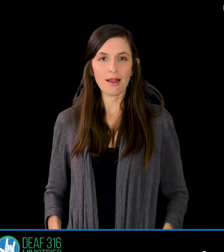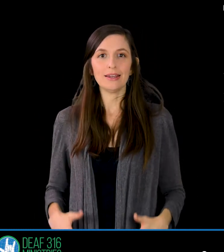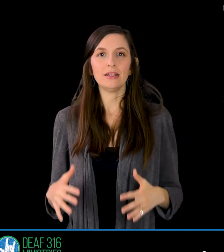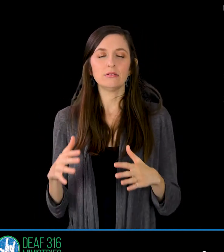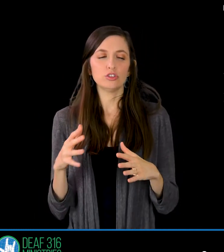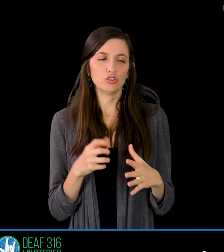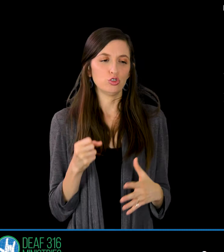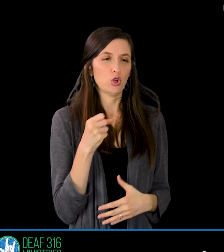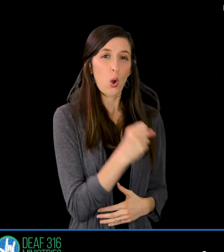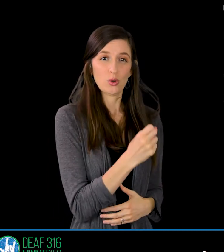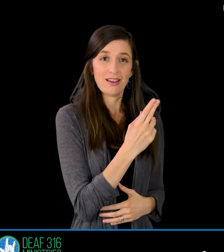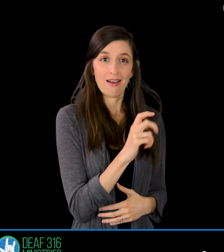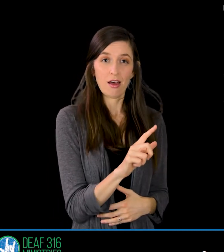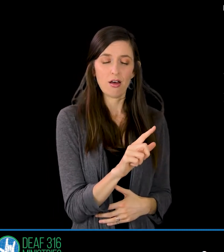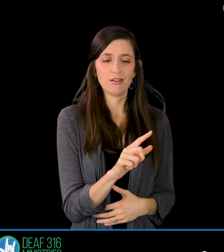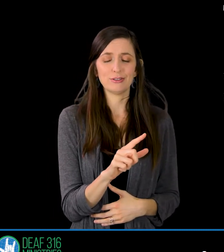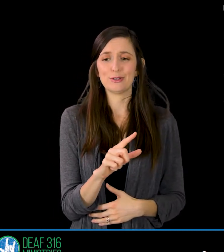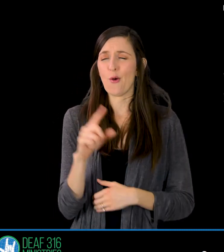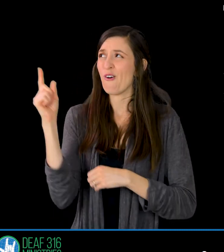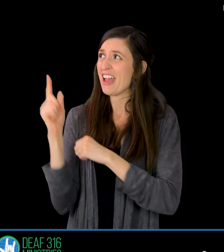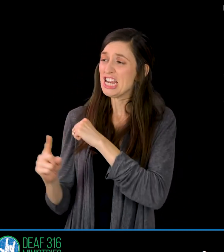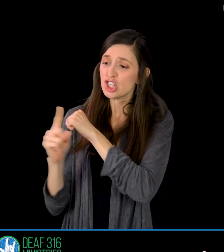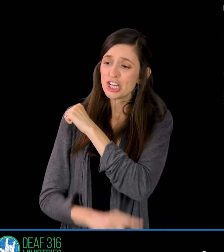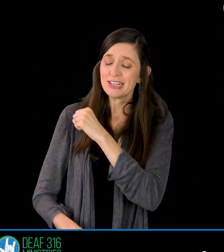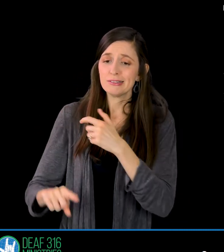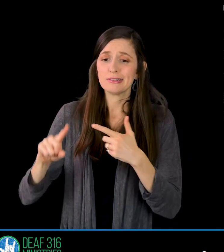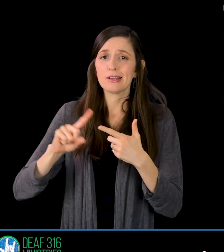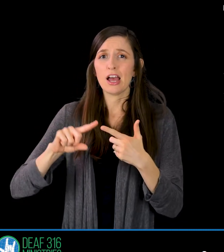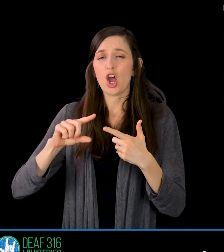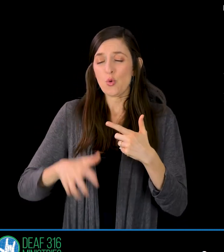so vengeance wrath